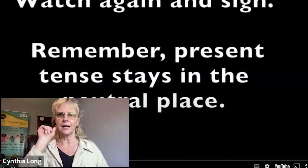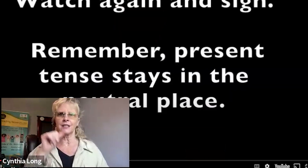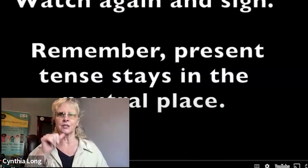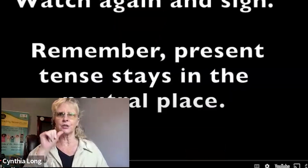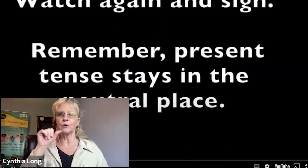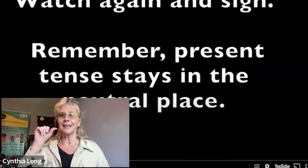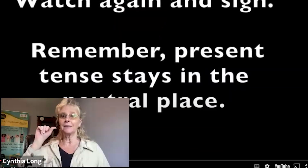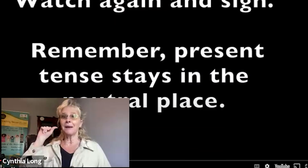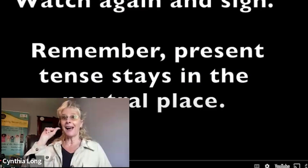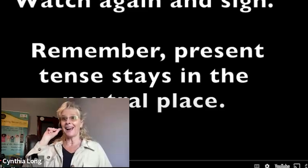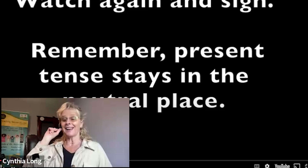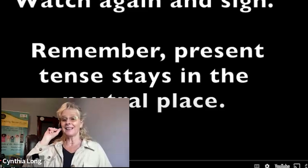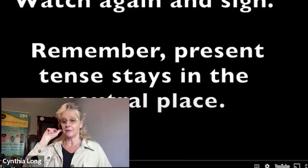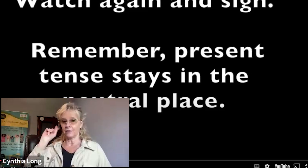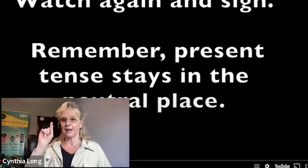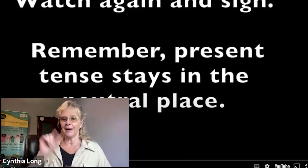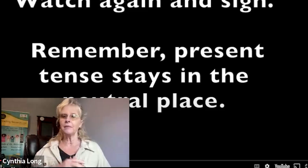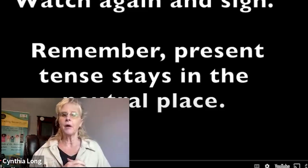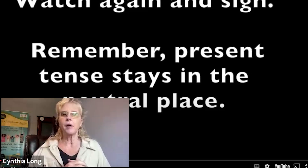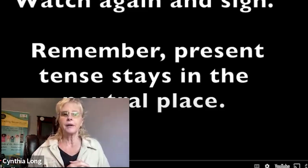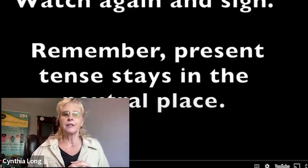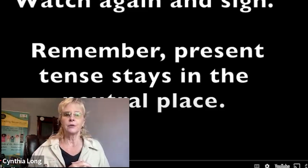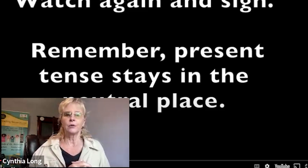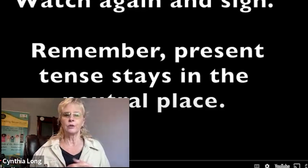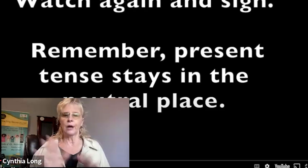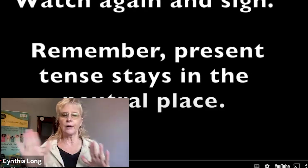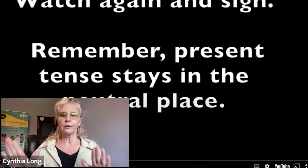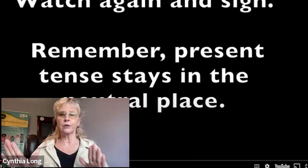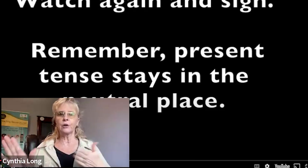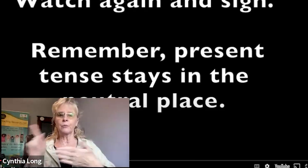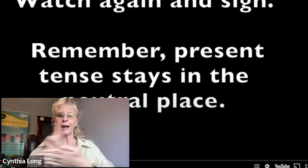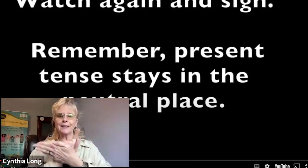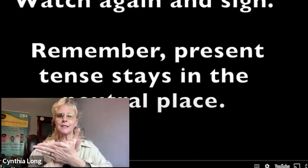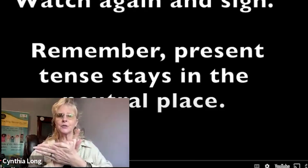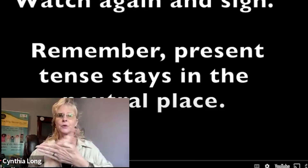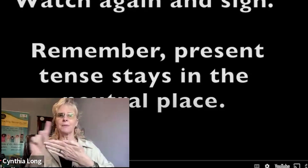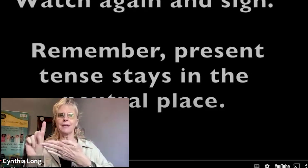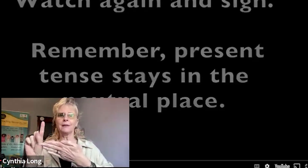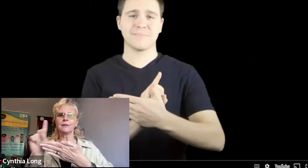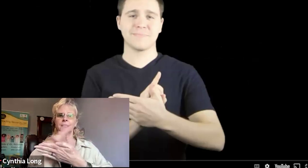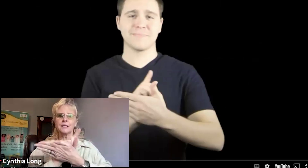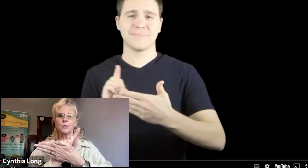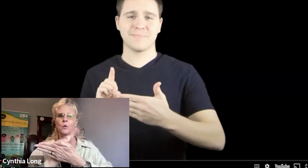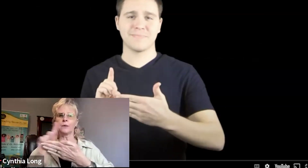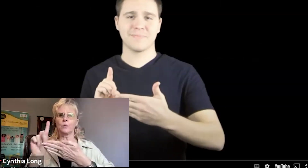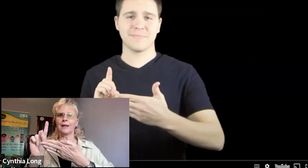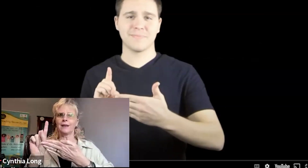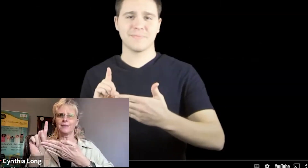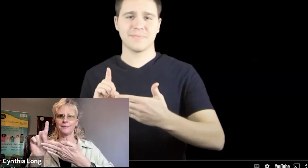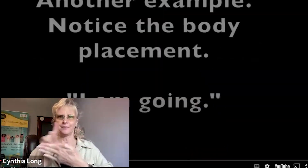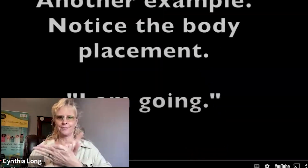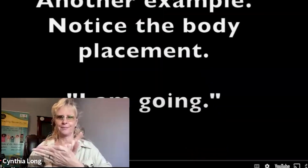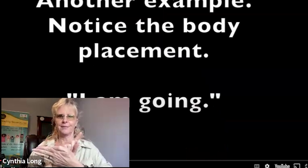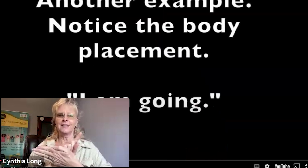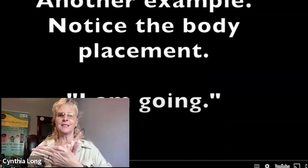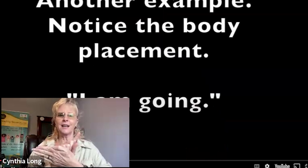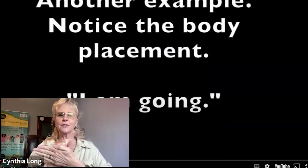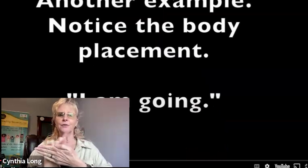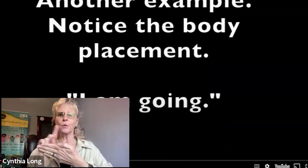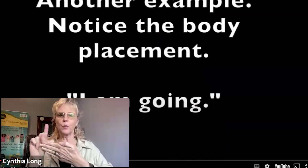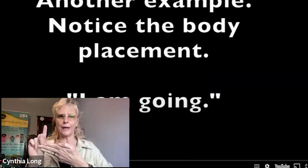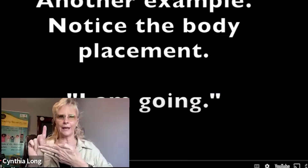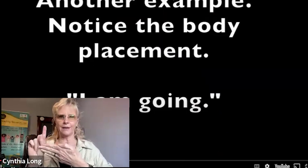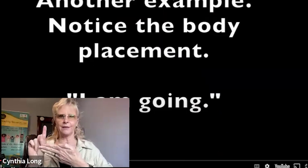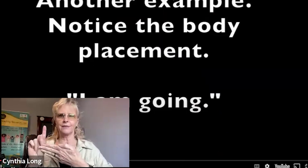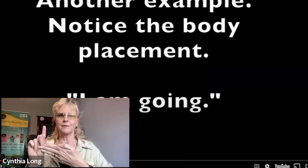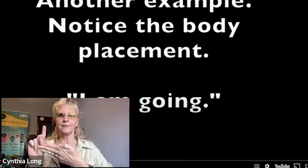yesterday, and so you lean back, okay? So practice this with me. This is 1 week. This